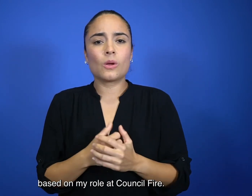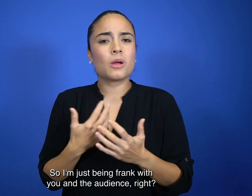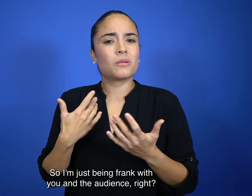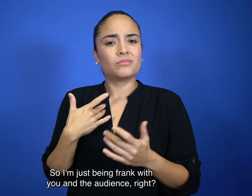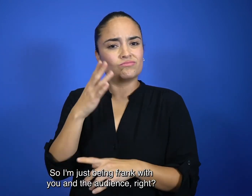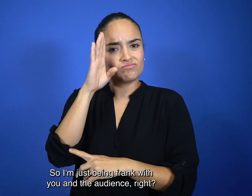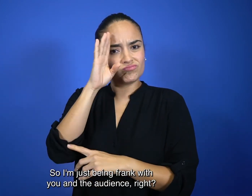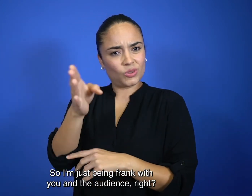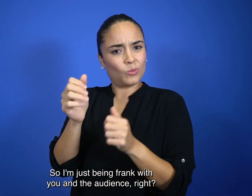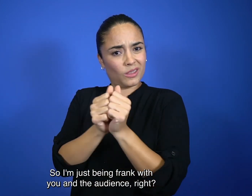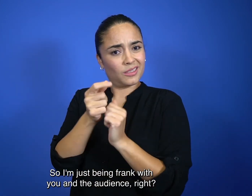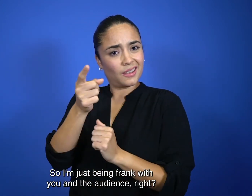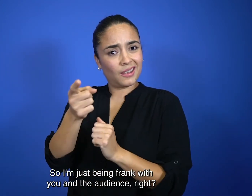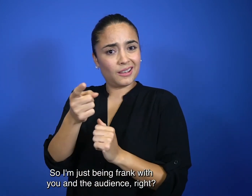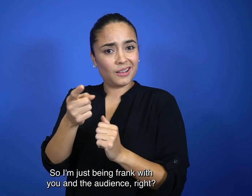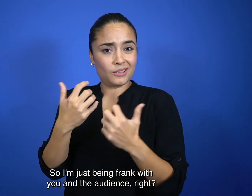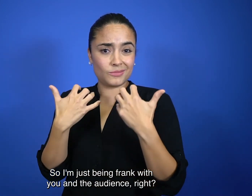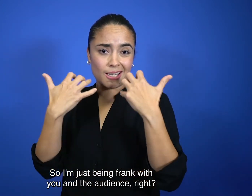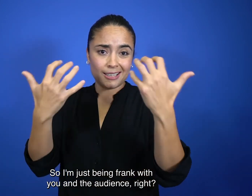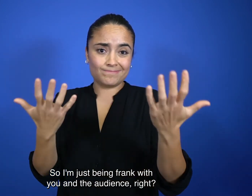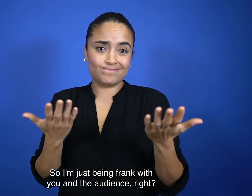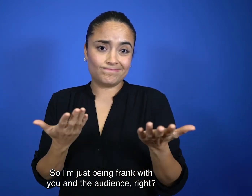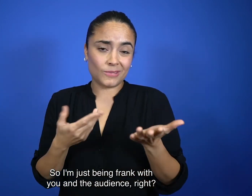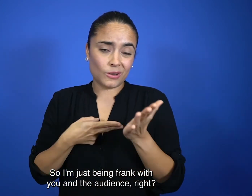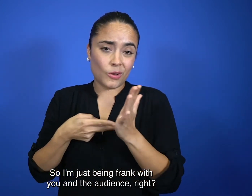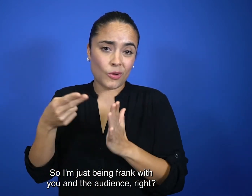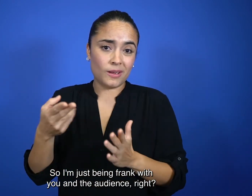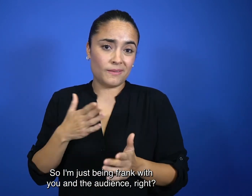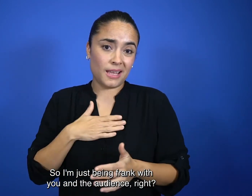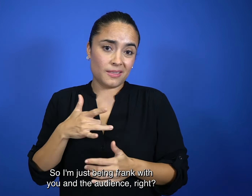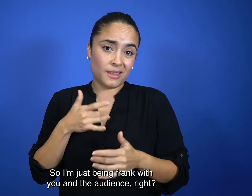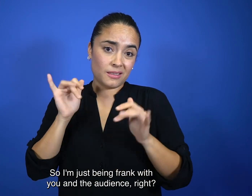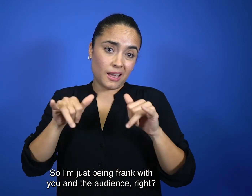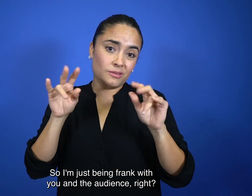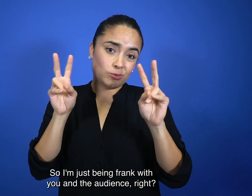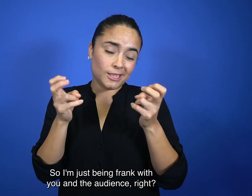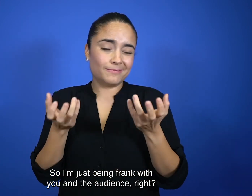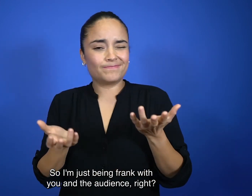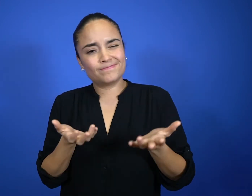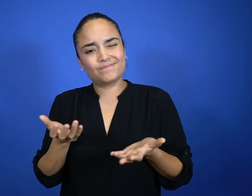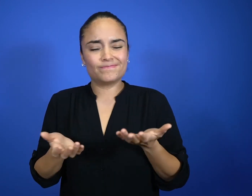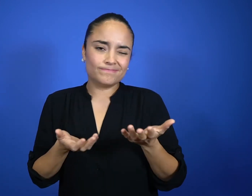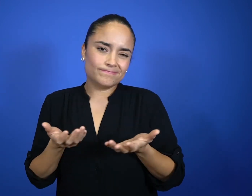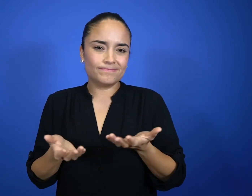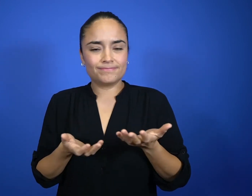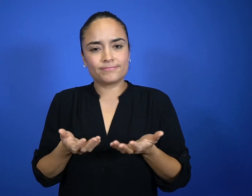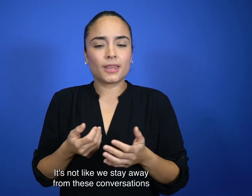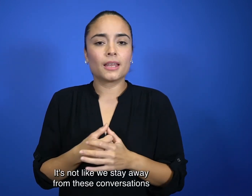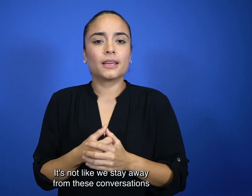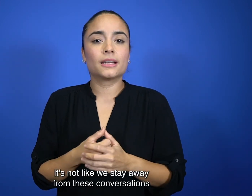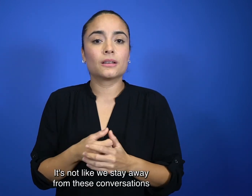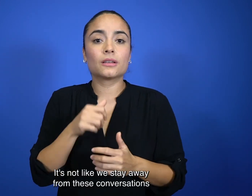So I'm just being frank with you and the audience, right? It's not like